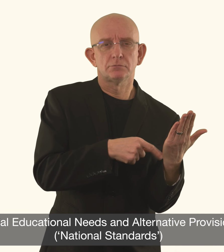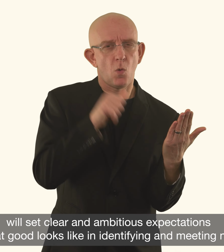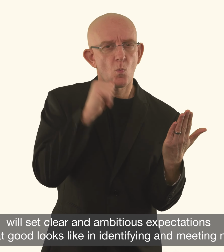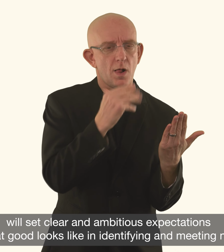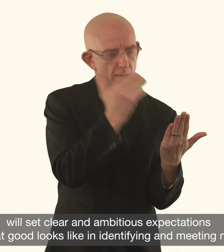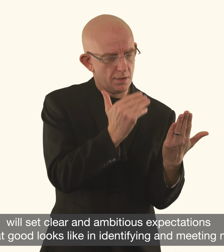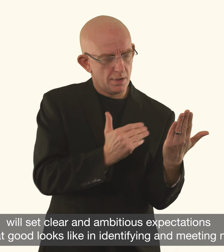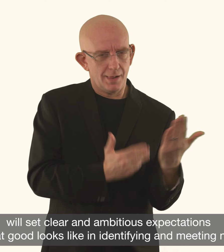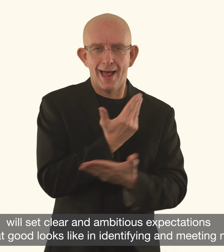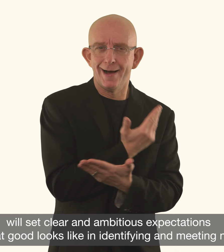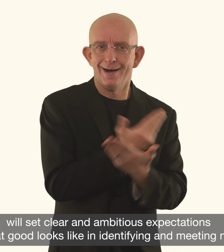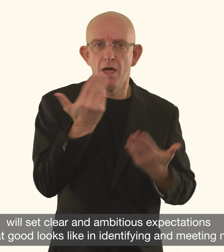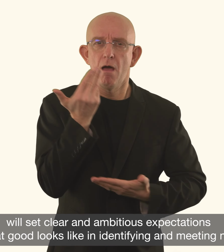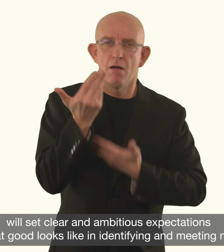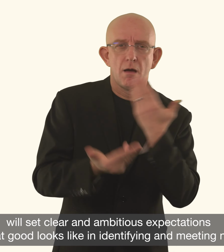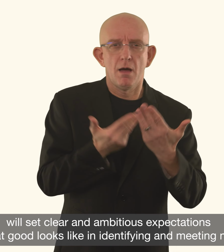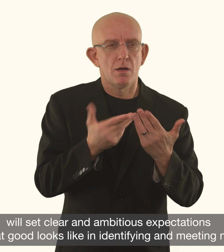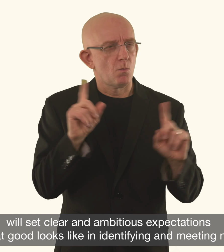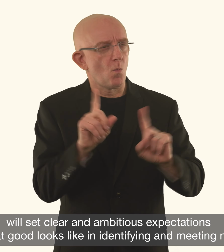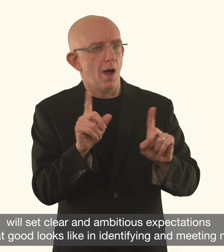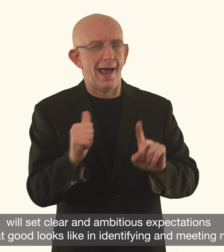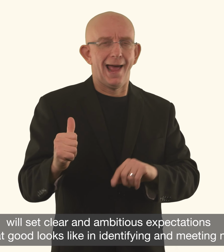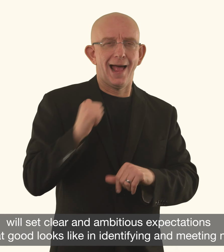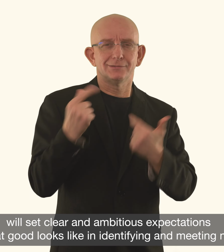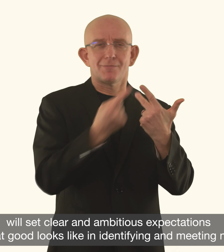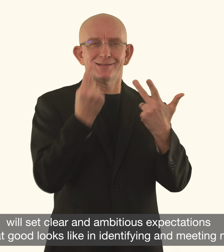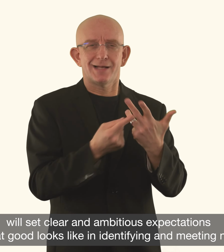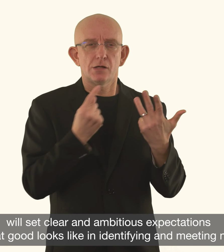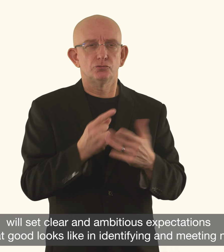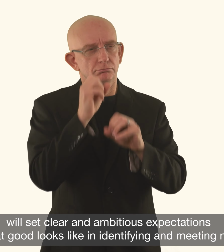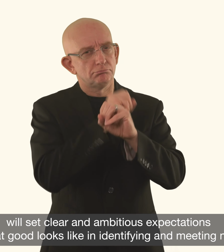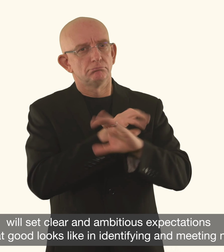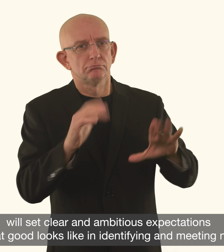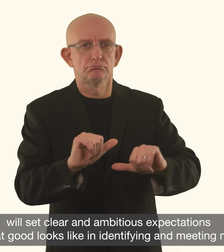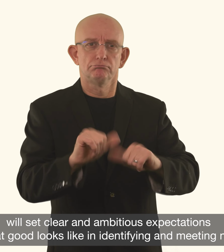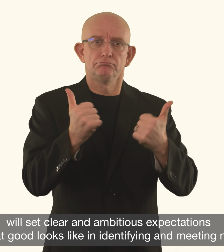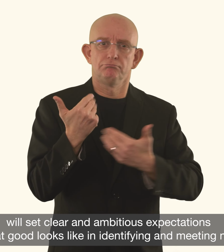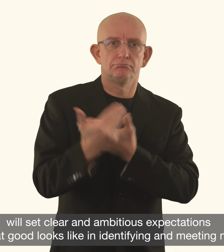We will set clear and ambitious expectations for what good looks like in identifying and meeting needs.